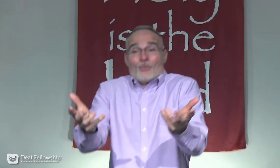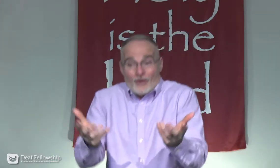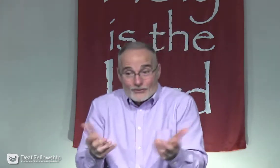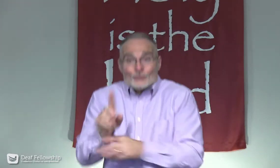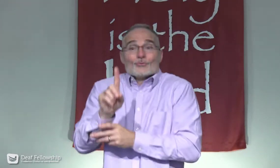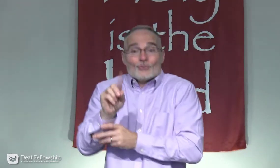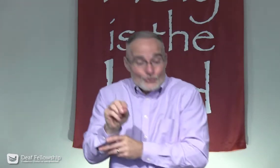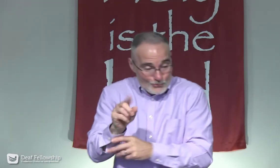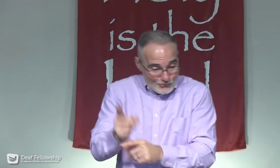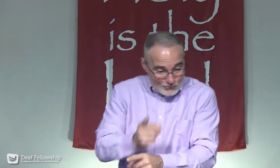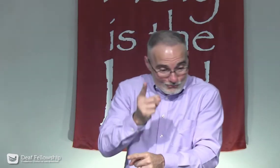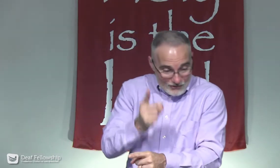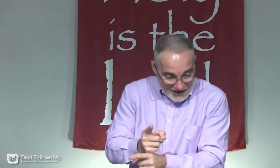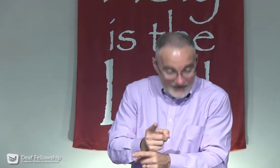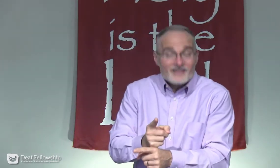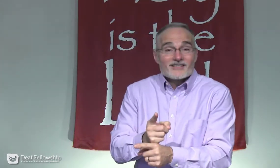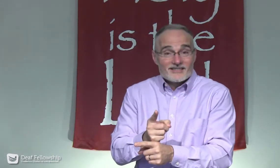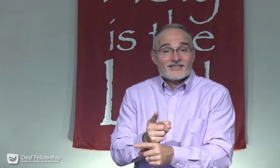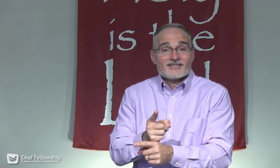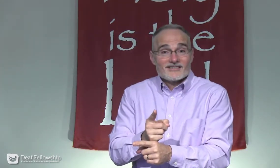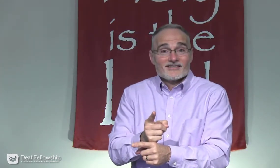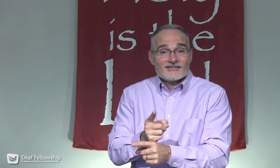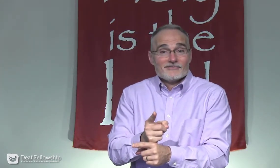We know what's right. We want to do what's right.